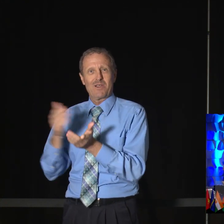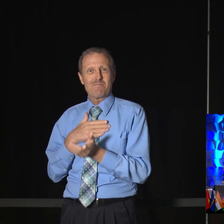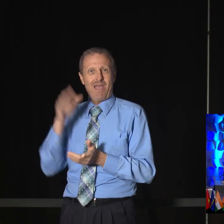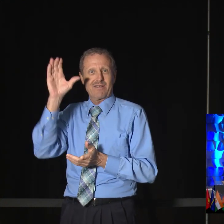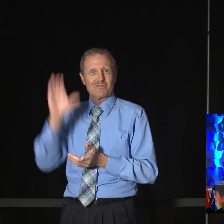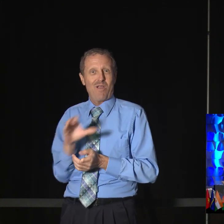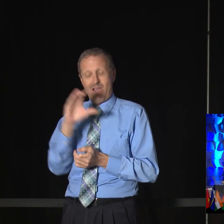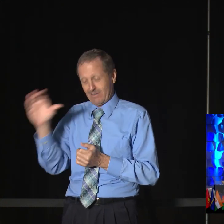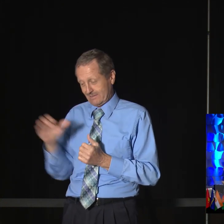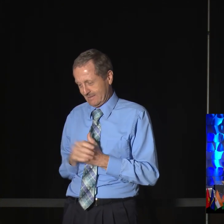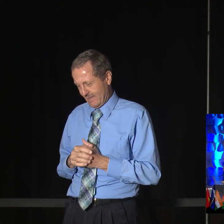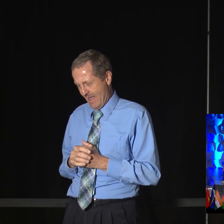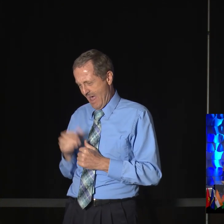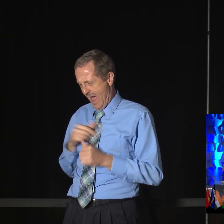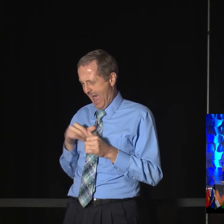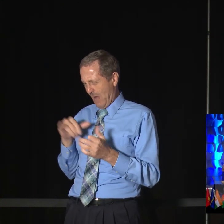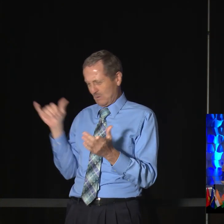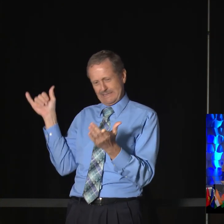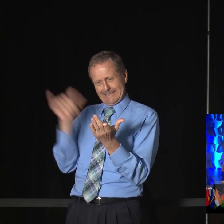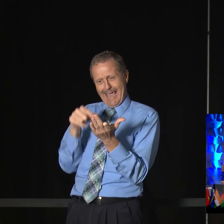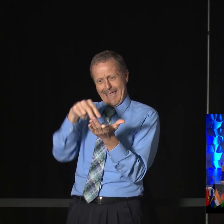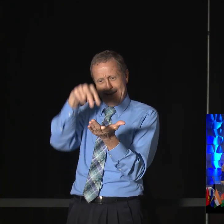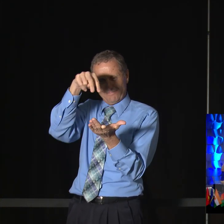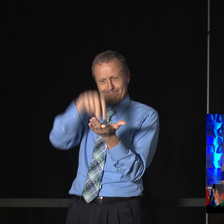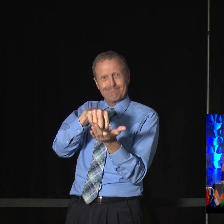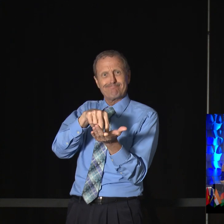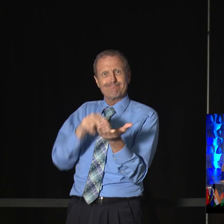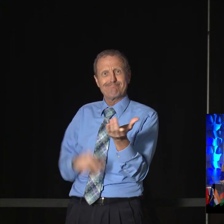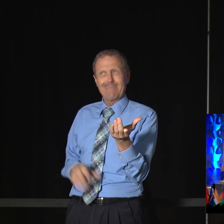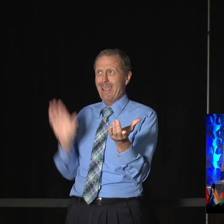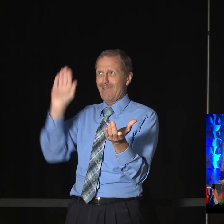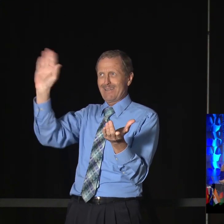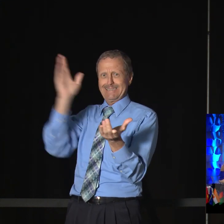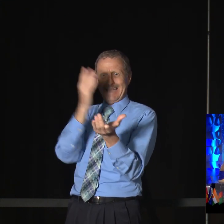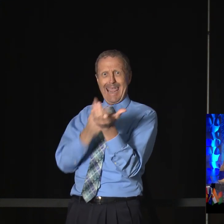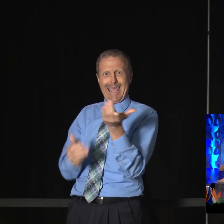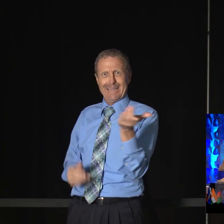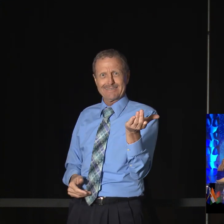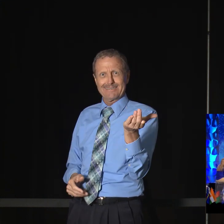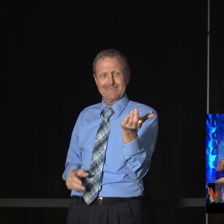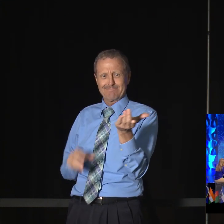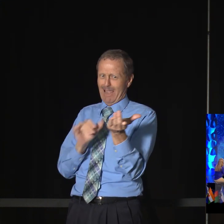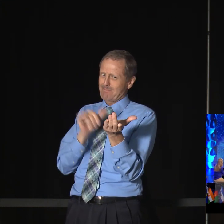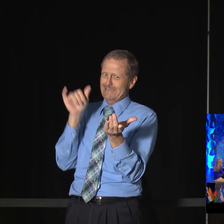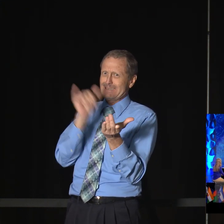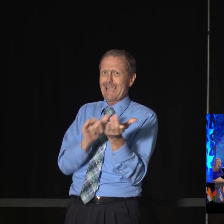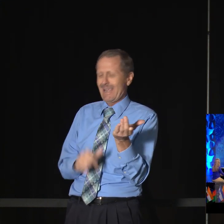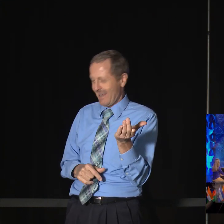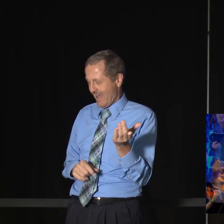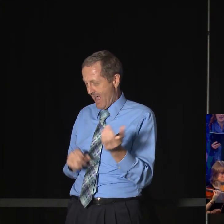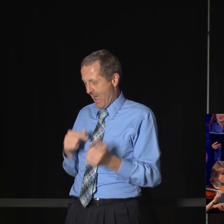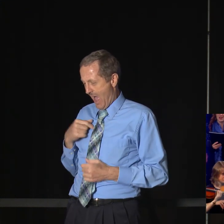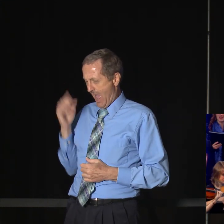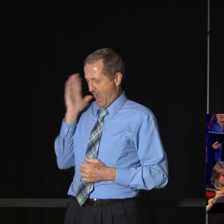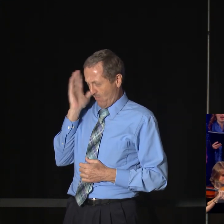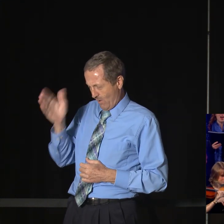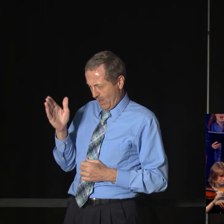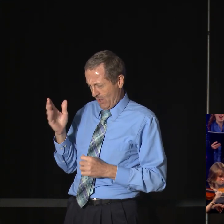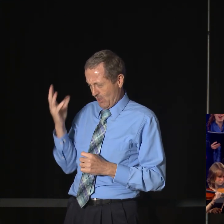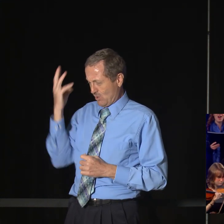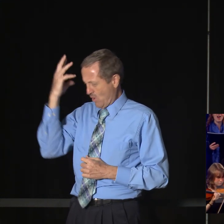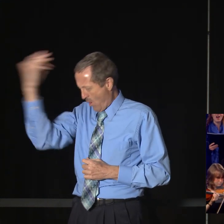sorrow. I will stay here in the hollow of his care, and I will